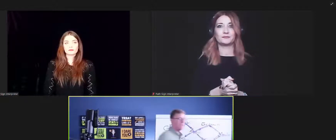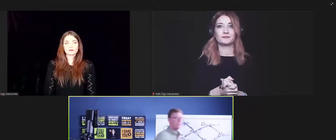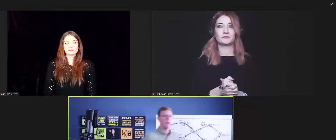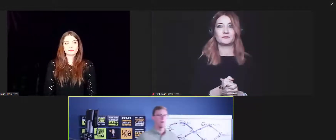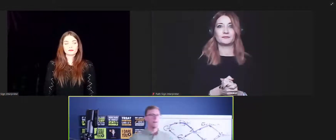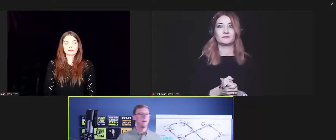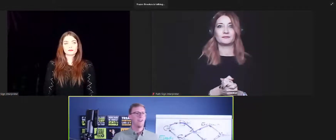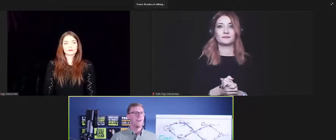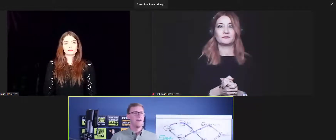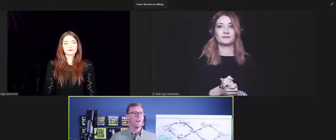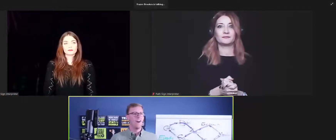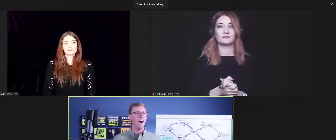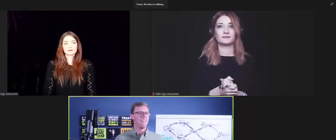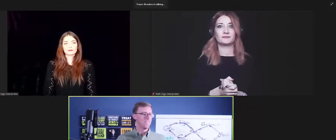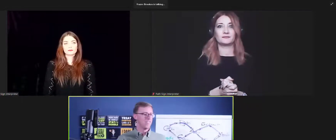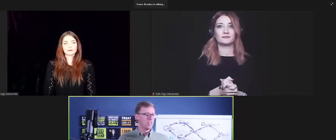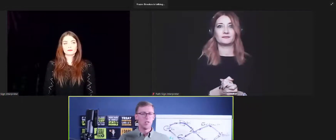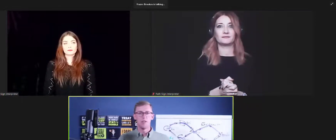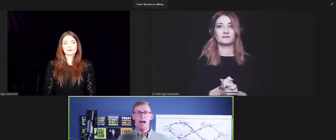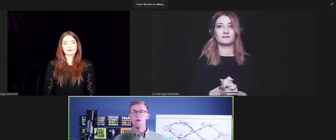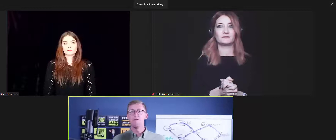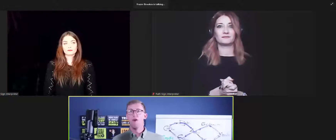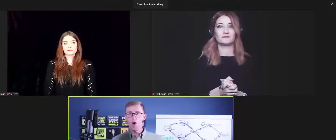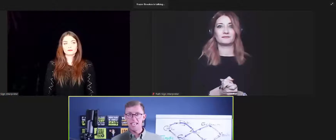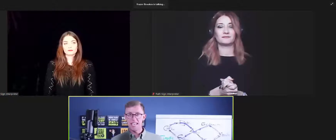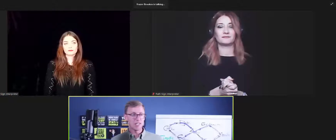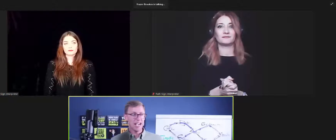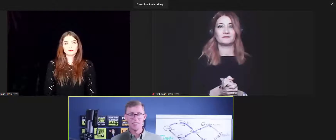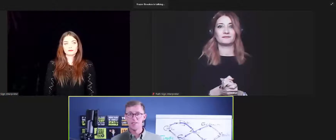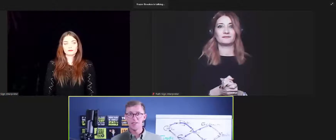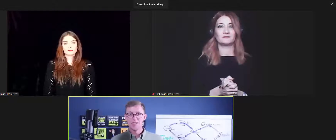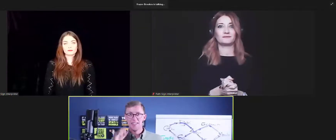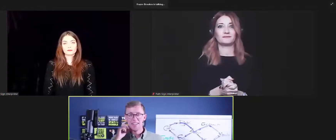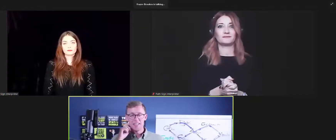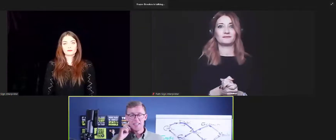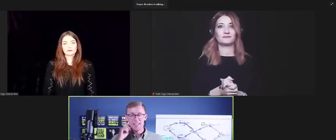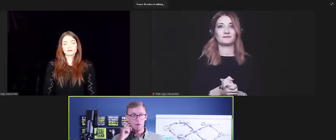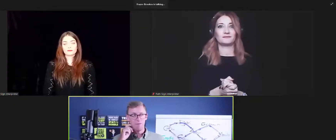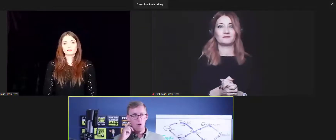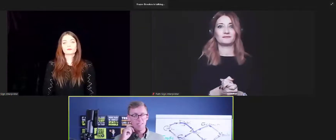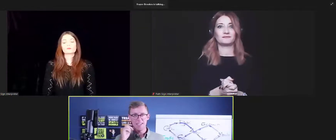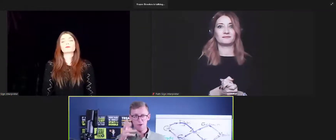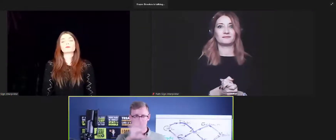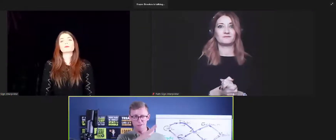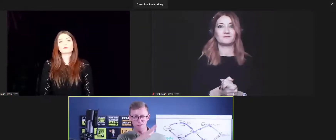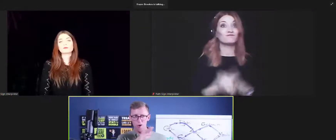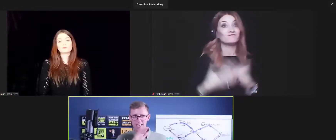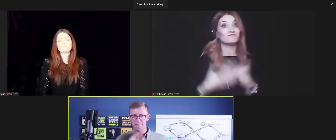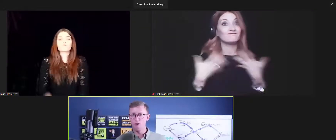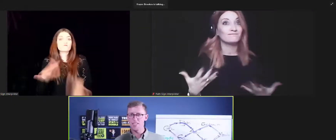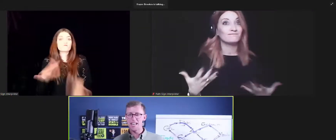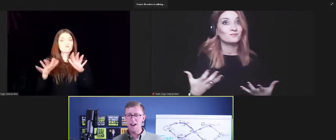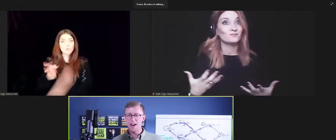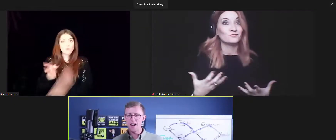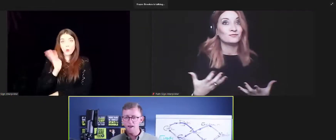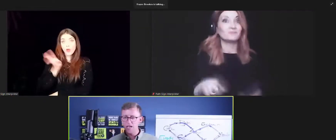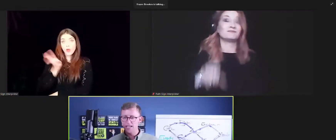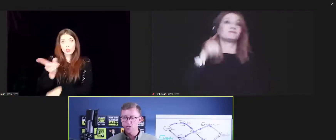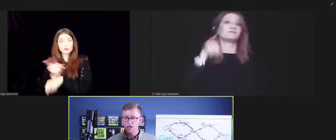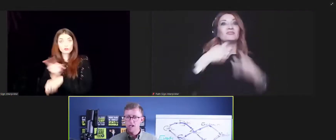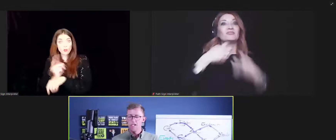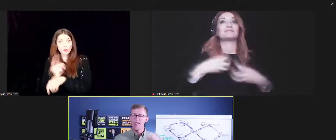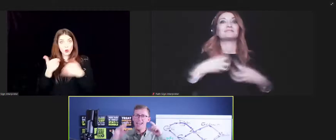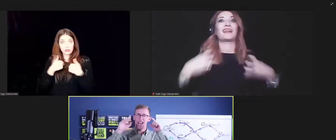There we go. All right. So that was 14 seconds. That was 14, just 14 and a half